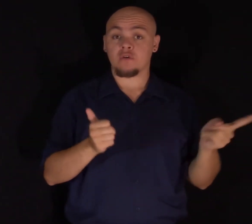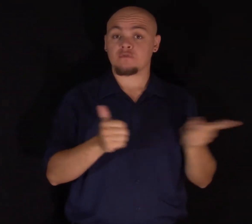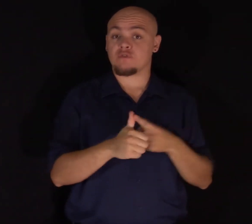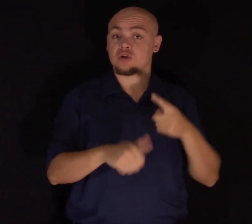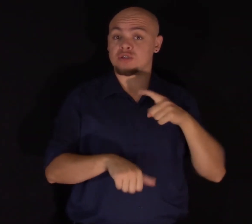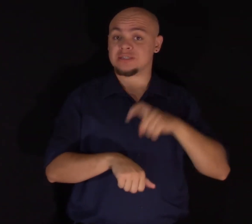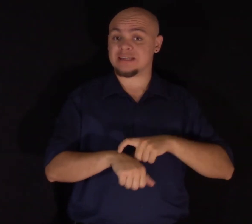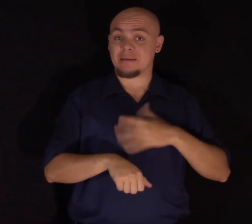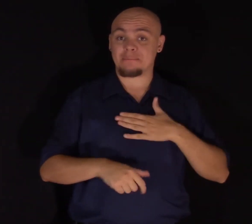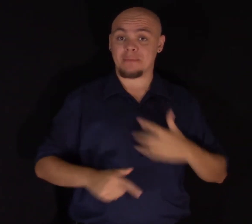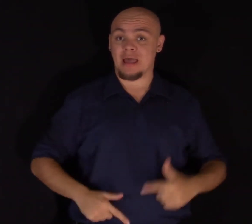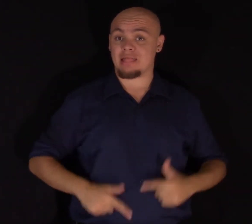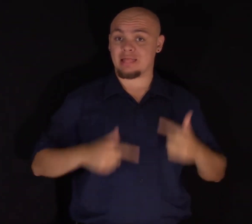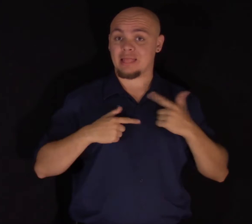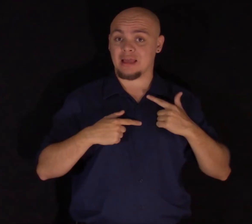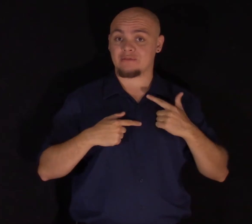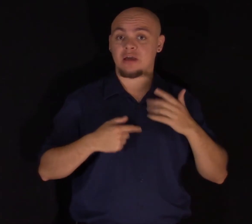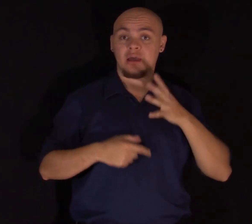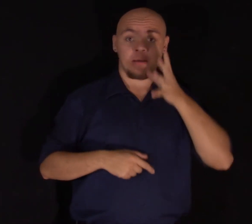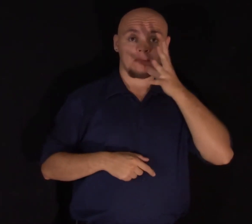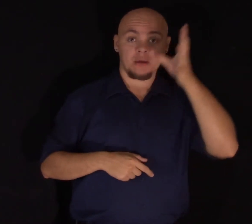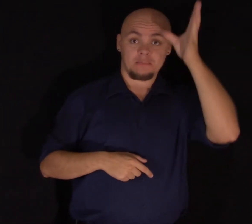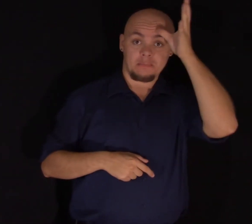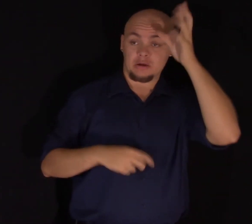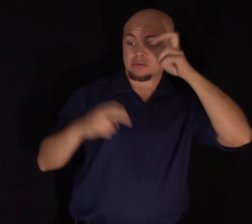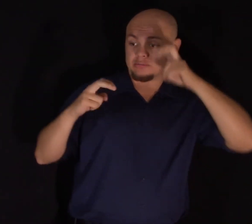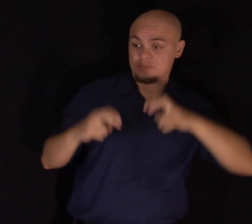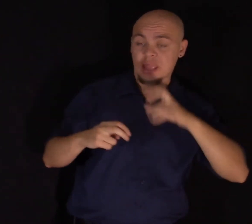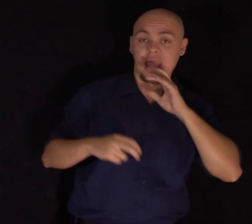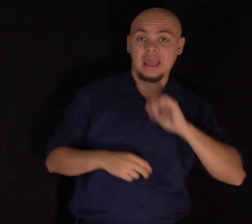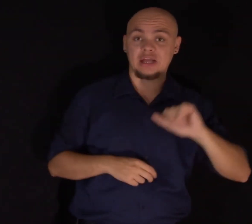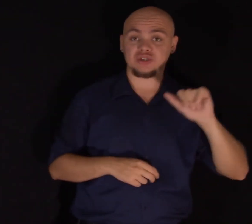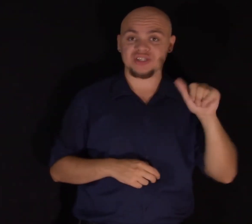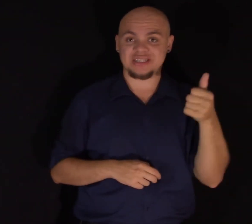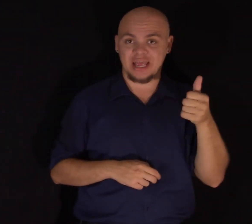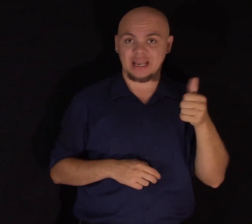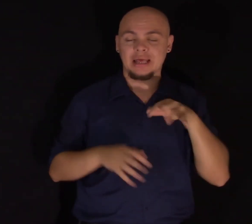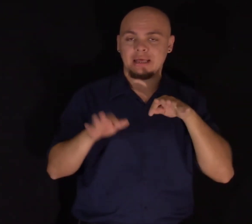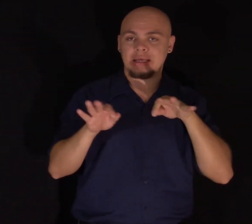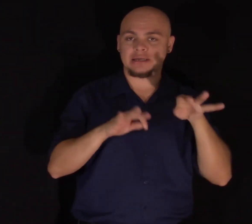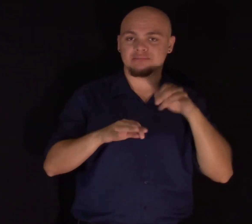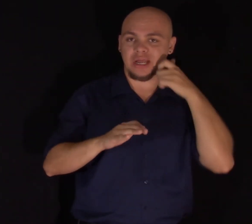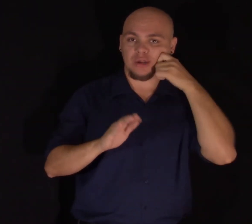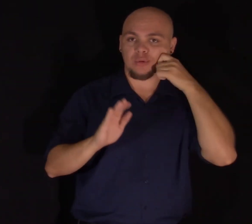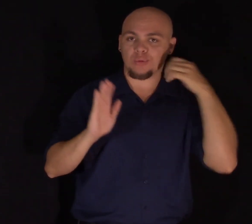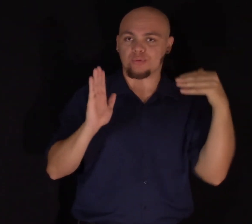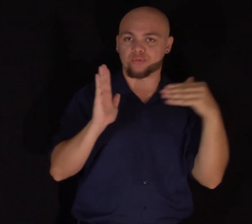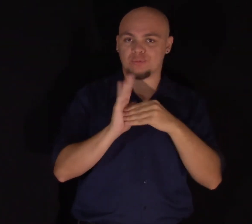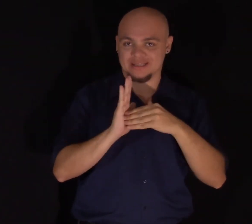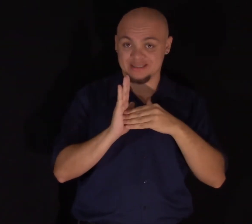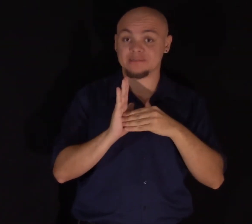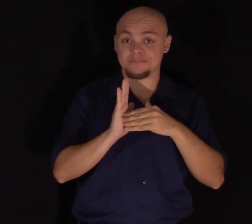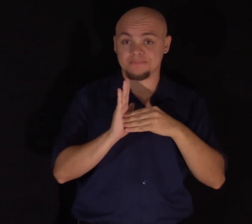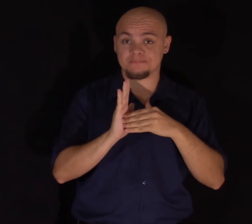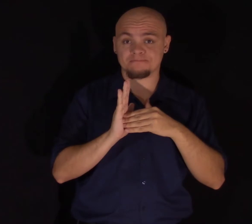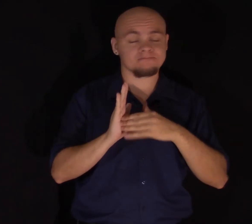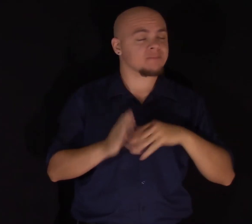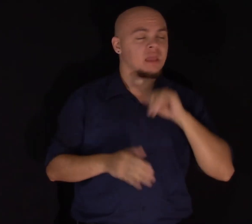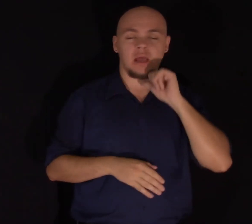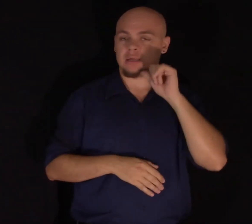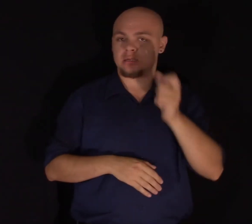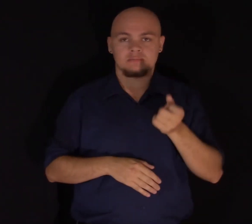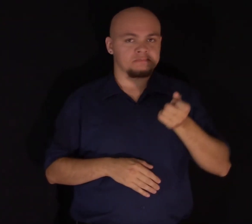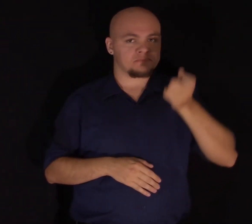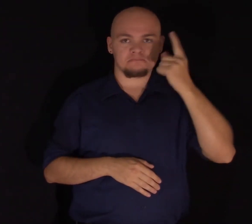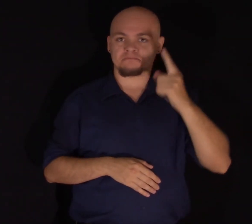my life, my parents sat me down at the age of 10 and explained racism to me. I had absolutely no idea